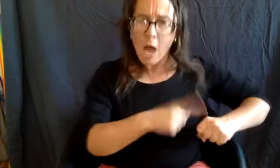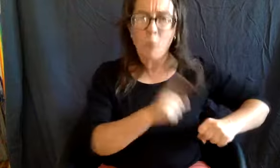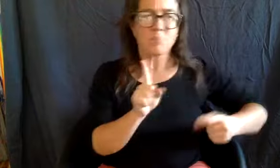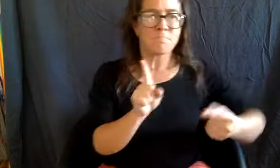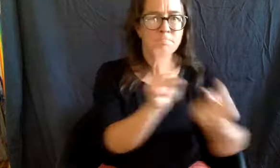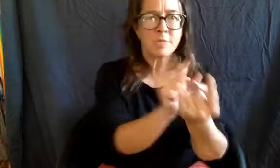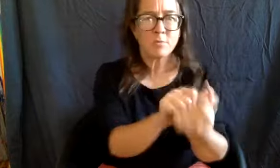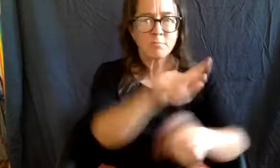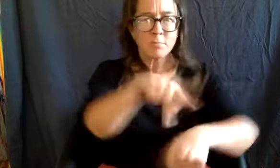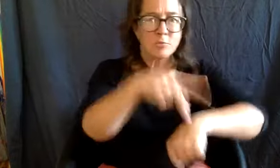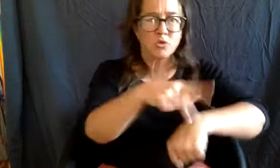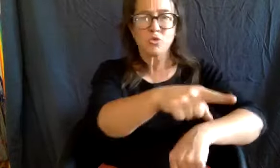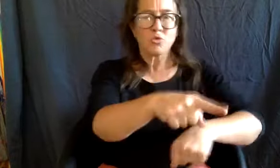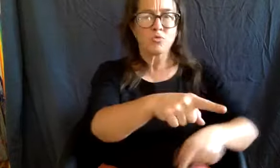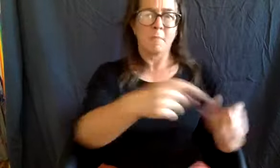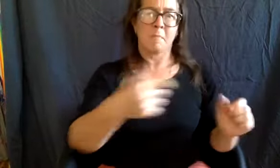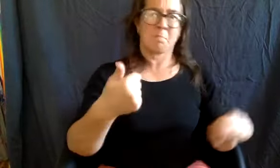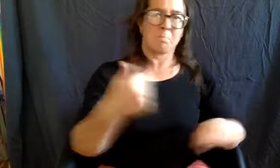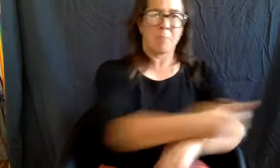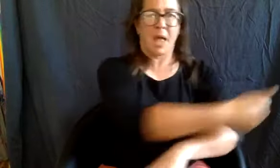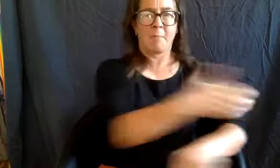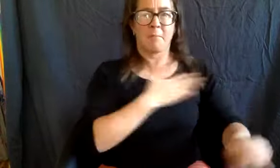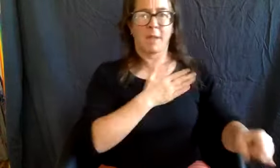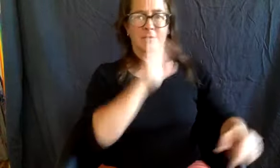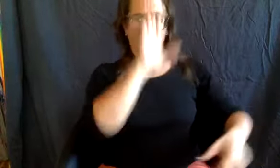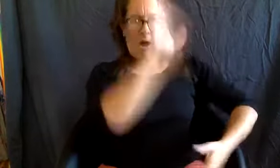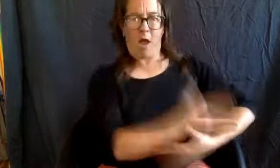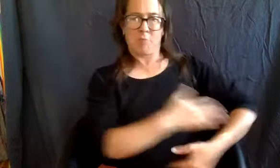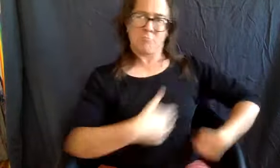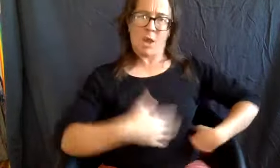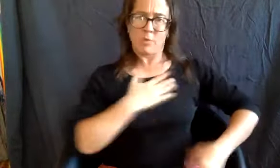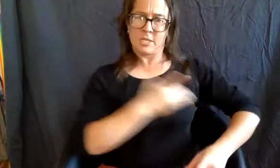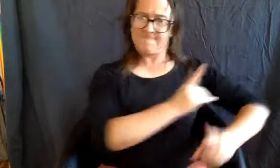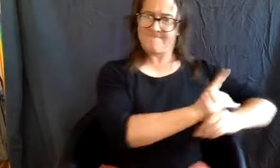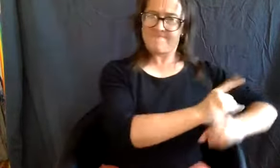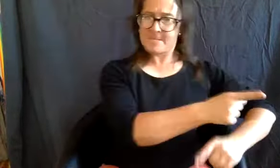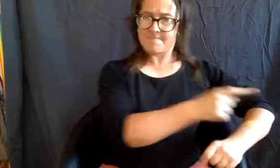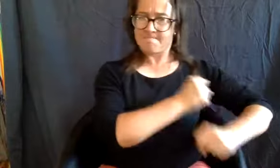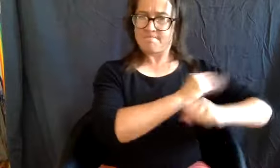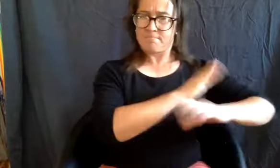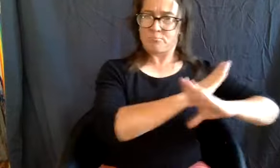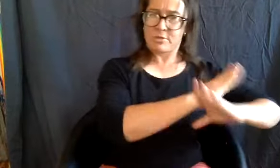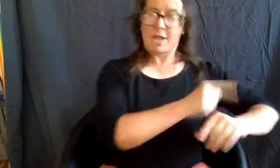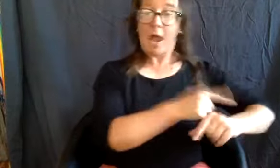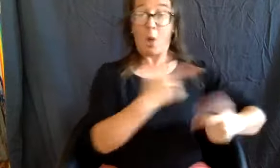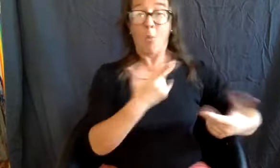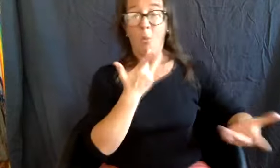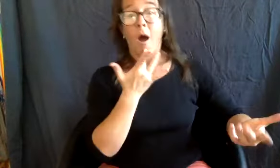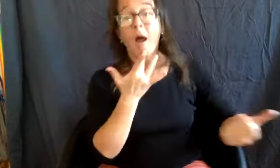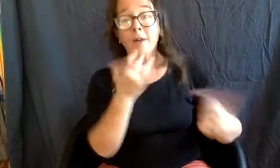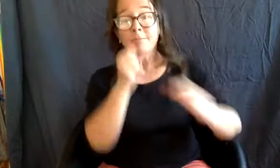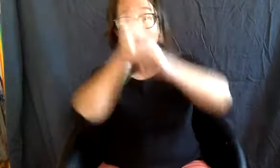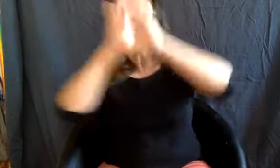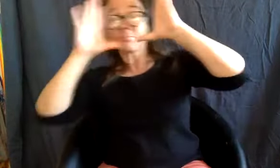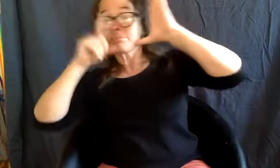him, okay? And and this is the conversation we're having. Now, mind you, my son's been doing this all along. But he's telling me, Mom, I